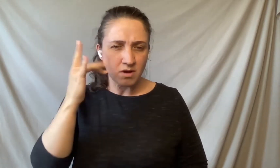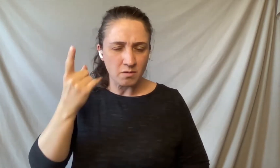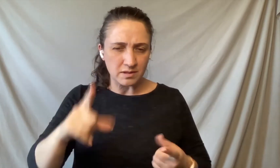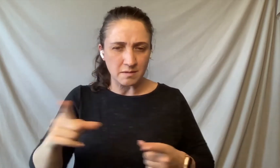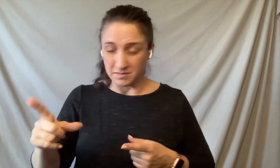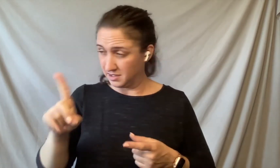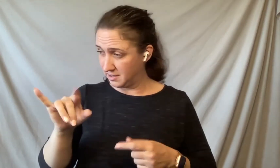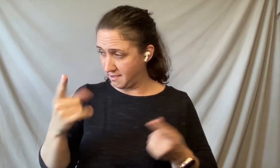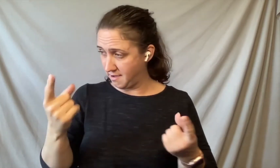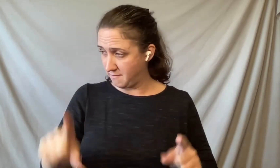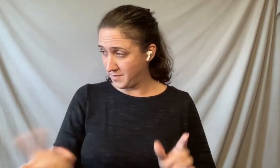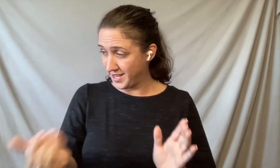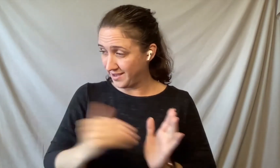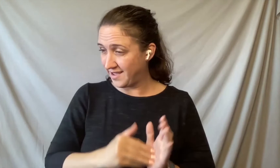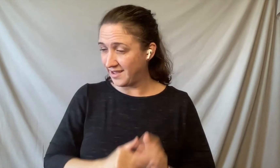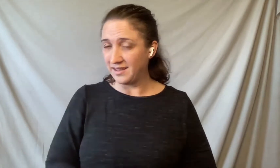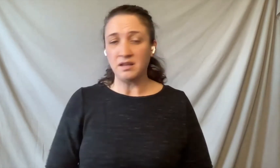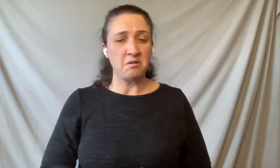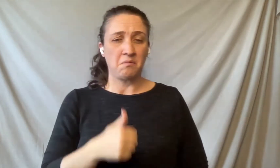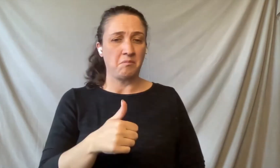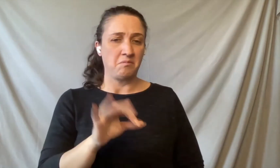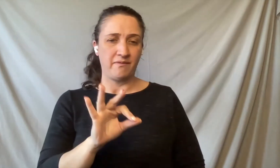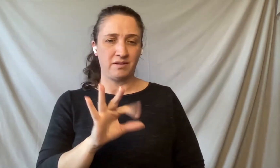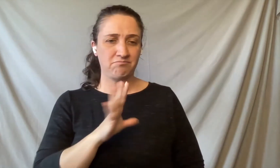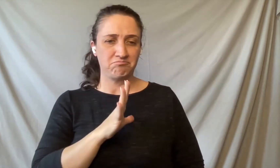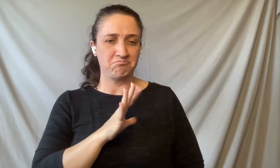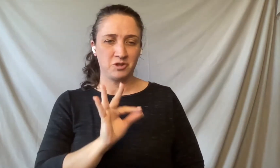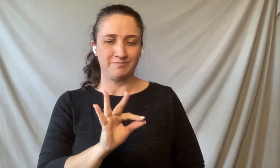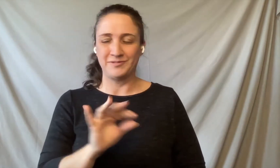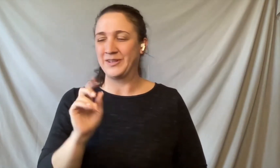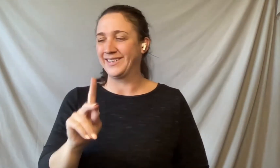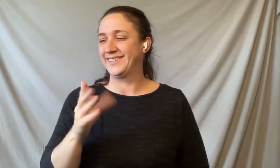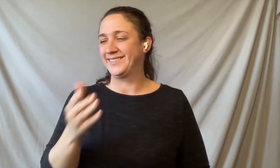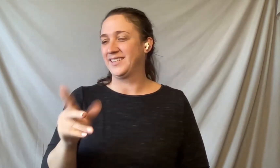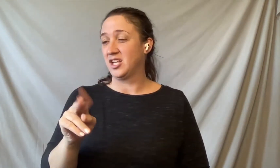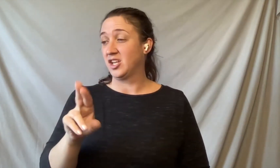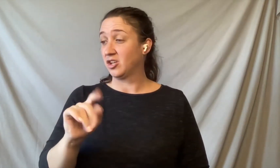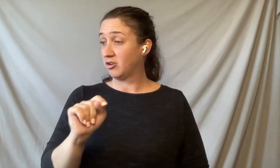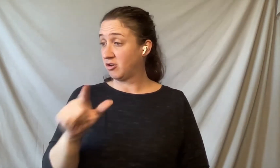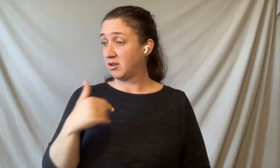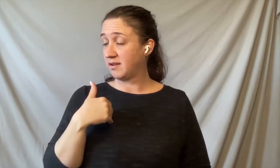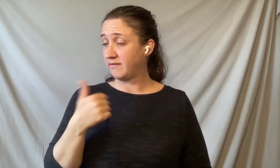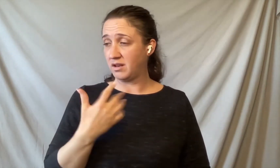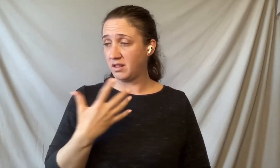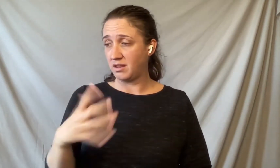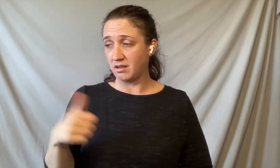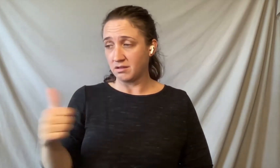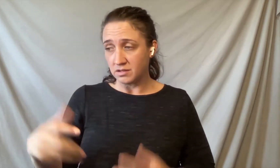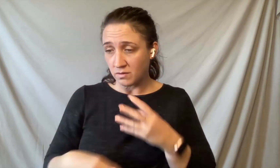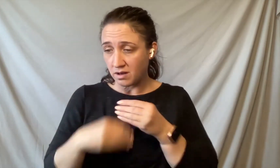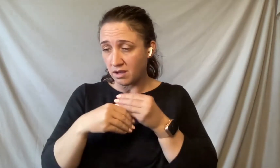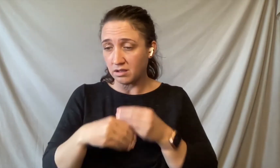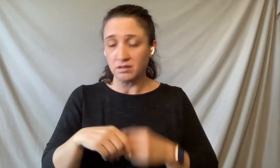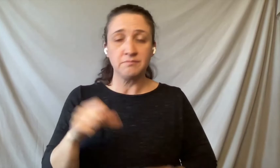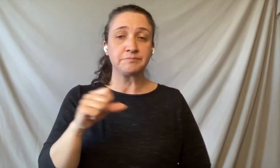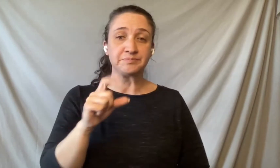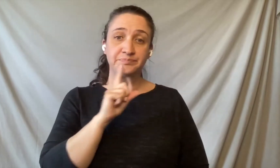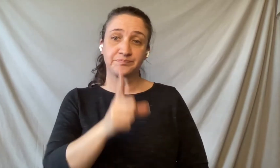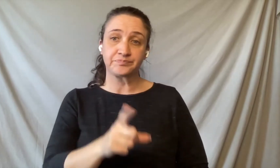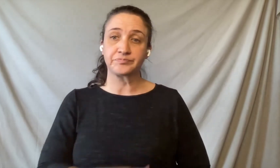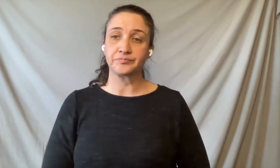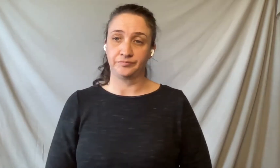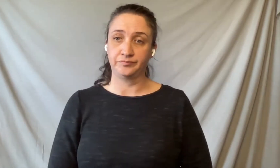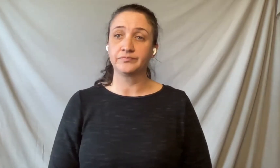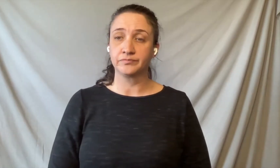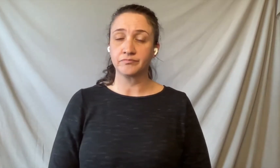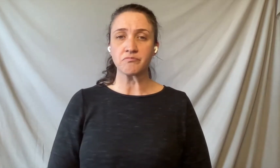again? You're good. Okay, Kurt, did you have anything else to add? Sure.